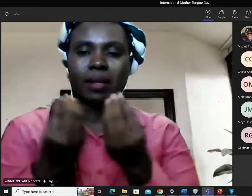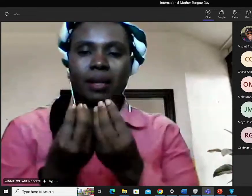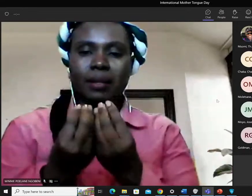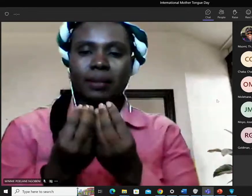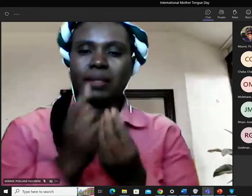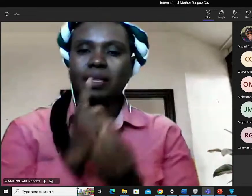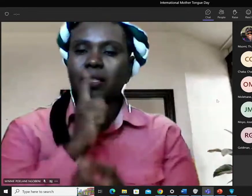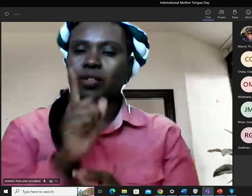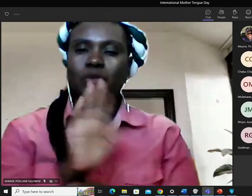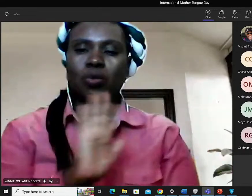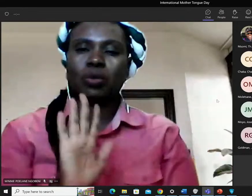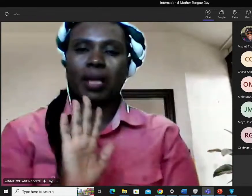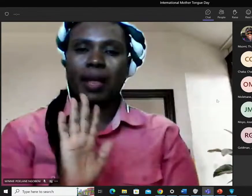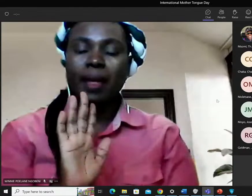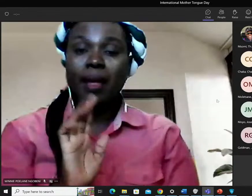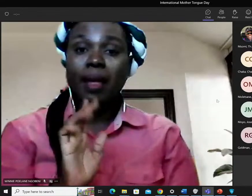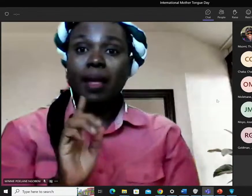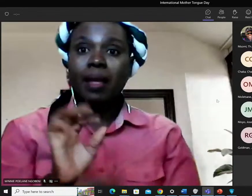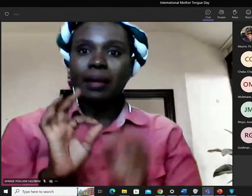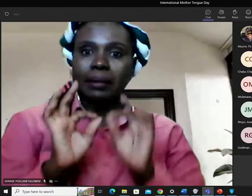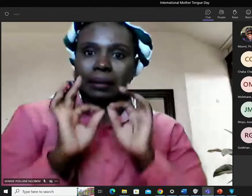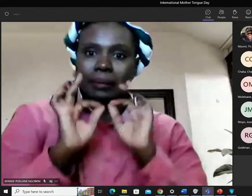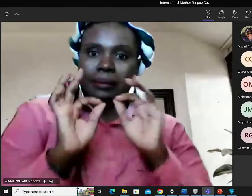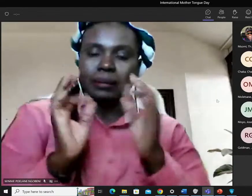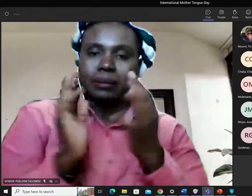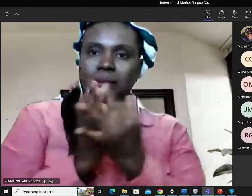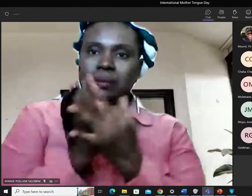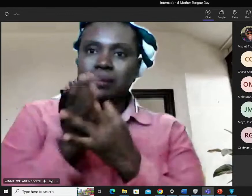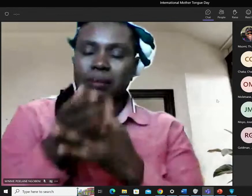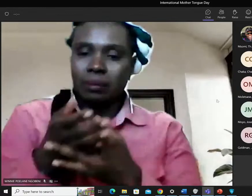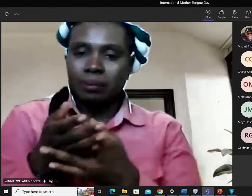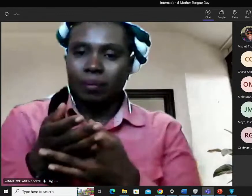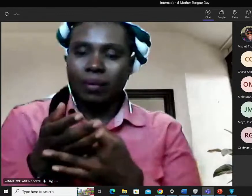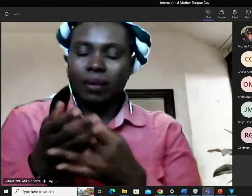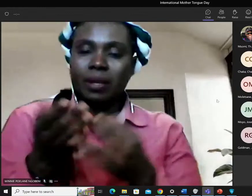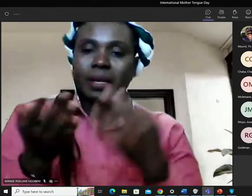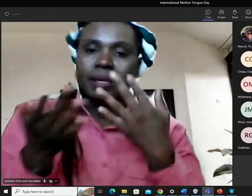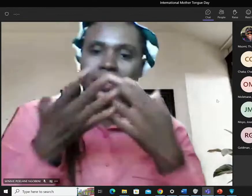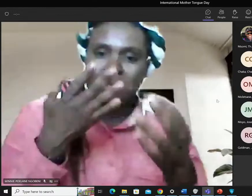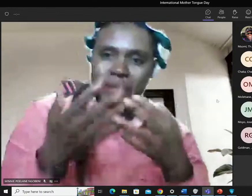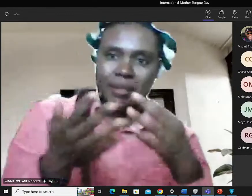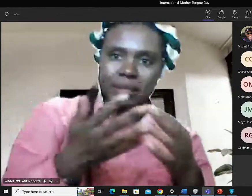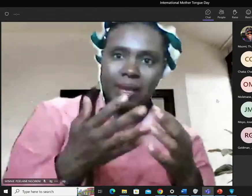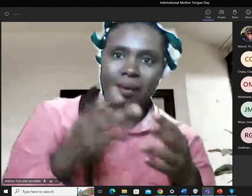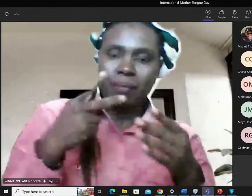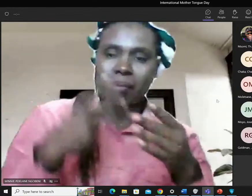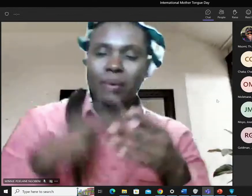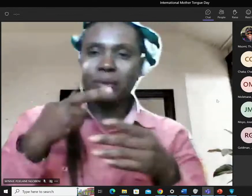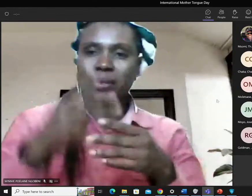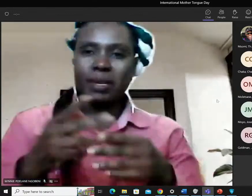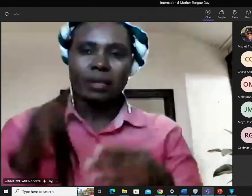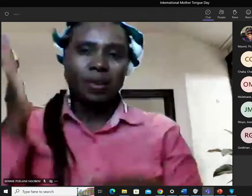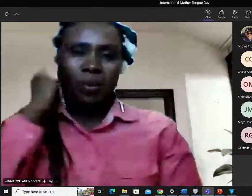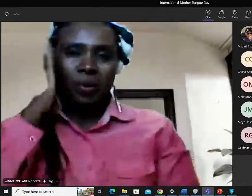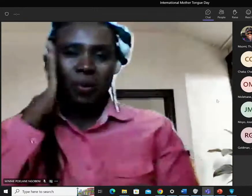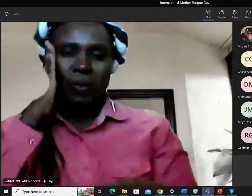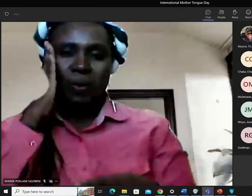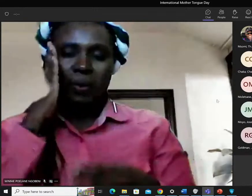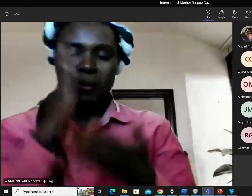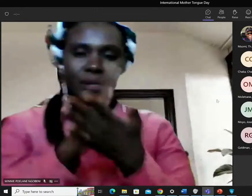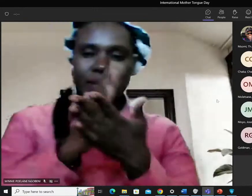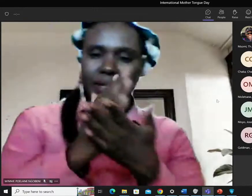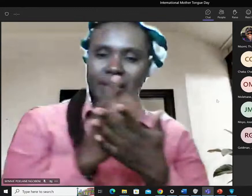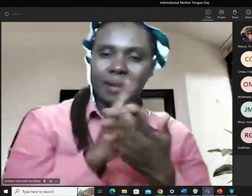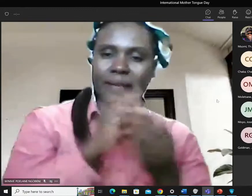part about being squeezed in some projects, is that you know certain things. So when the speakers don't say